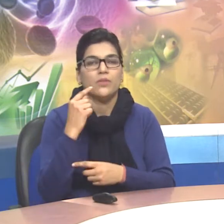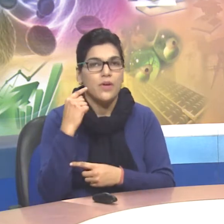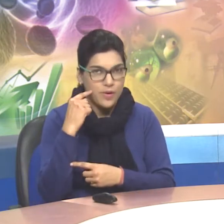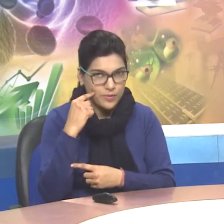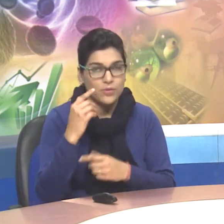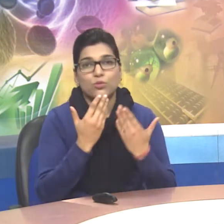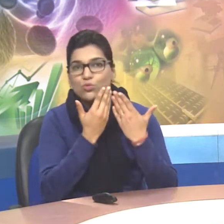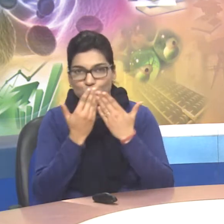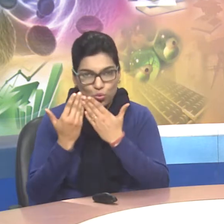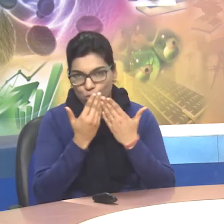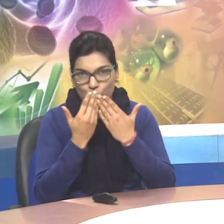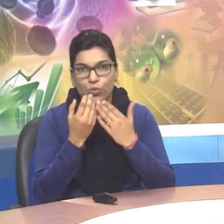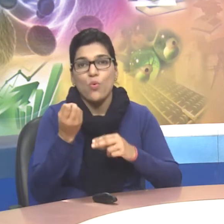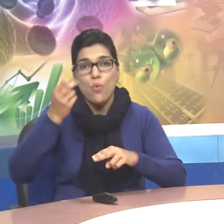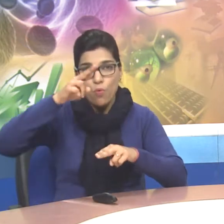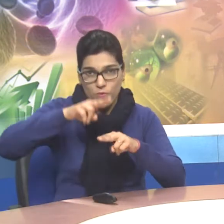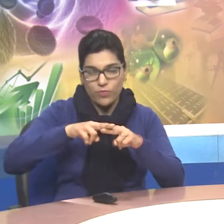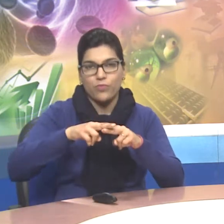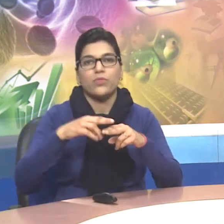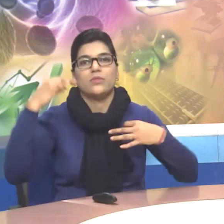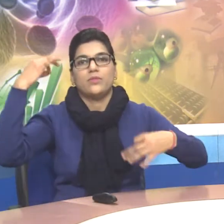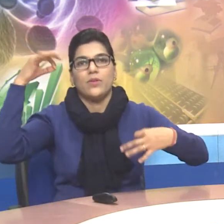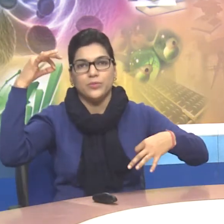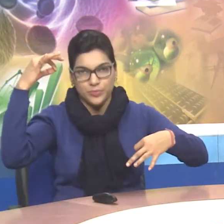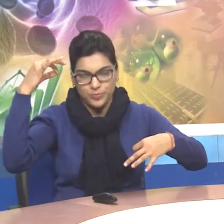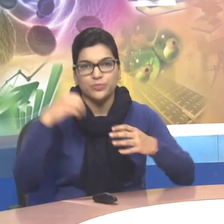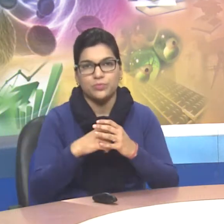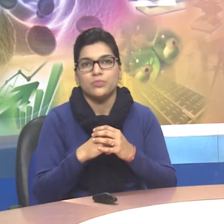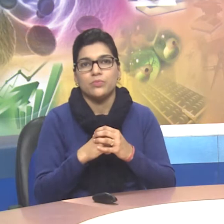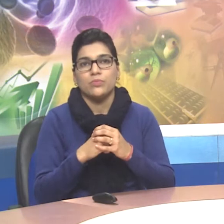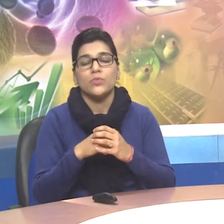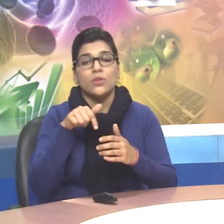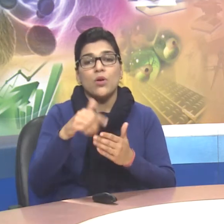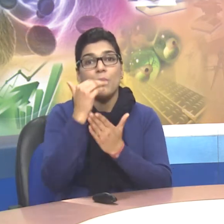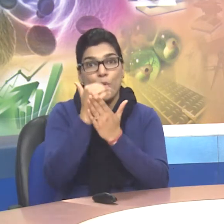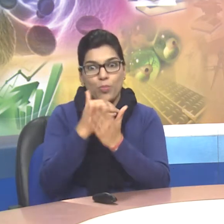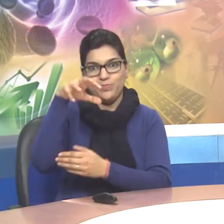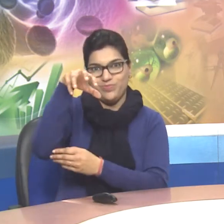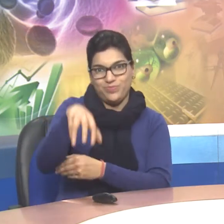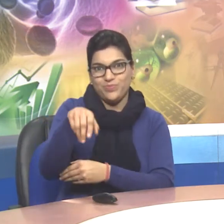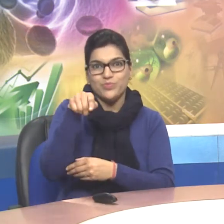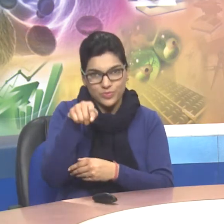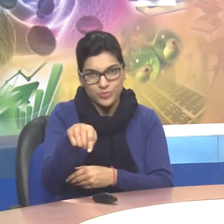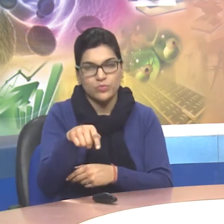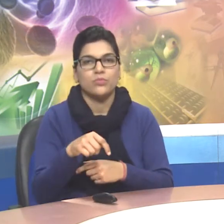Devi School of Dance and Music